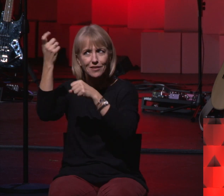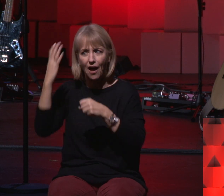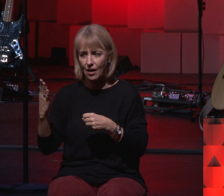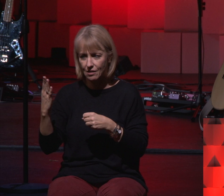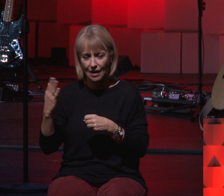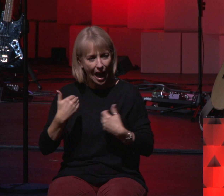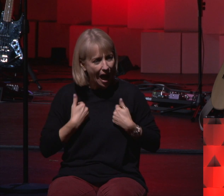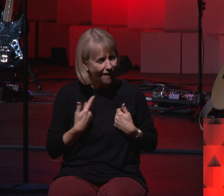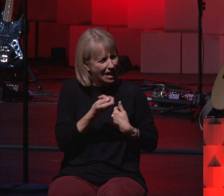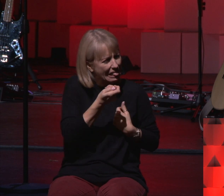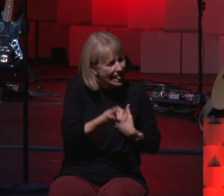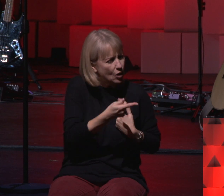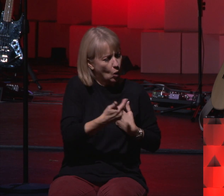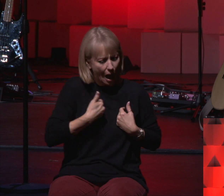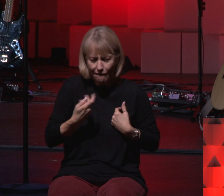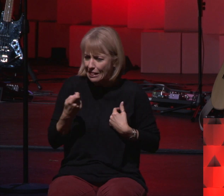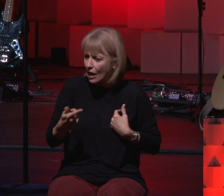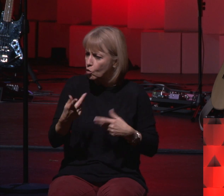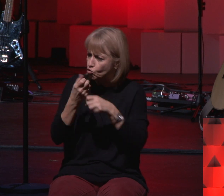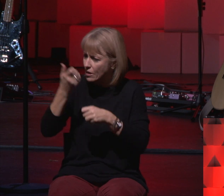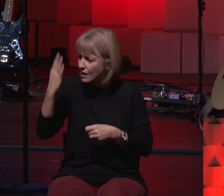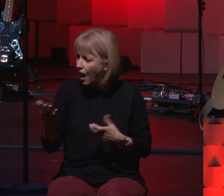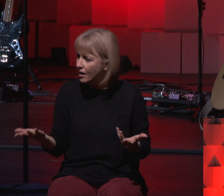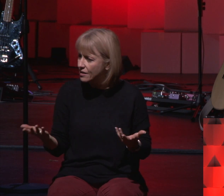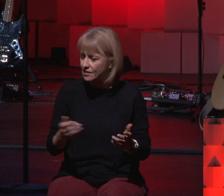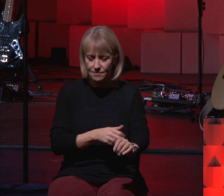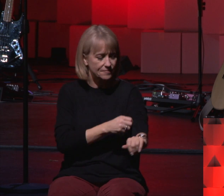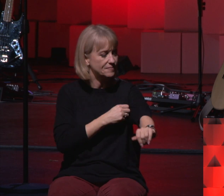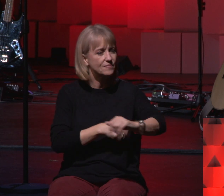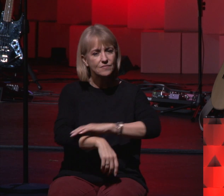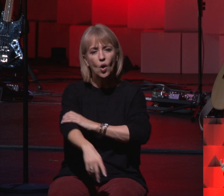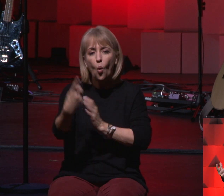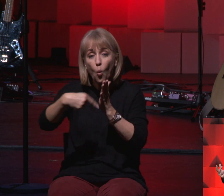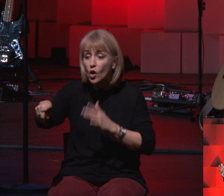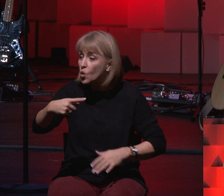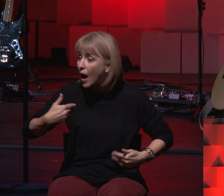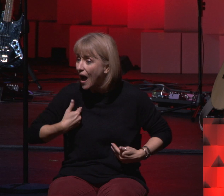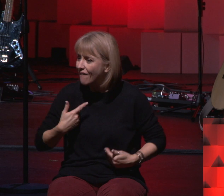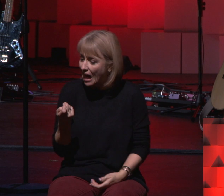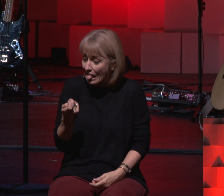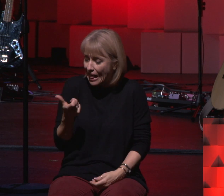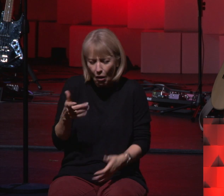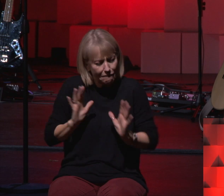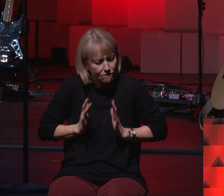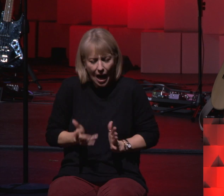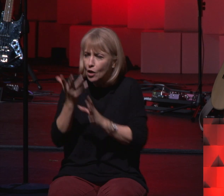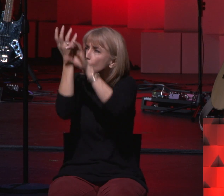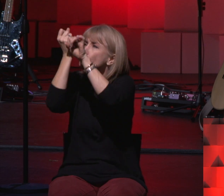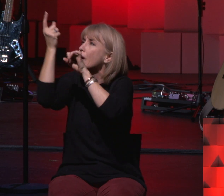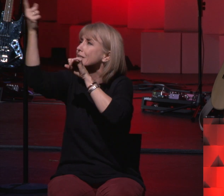God with the little bit that I've got. You take what little bit you have, you give it to God and say, God, I trust you. He